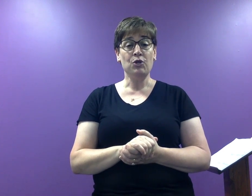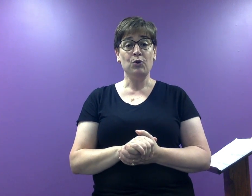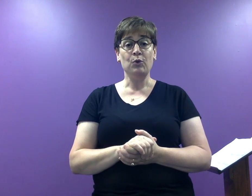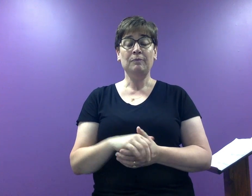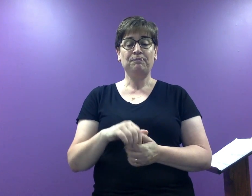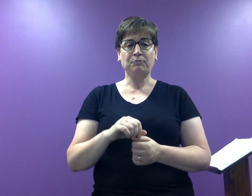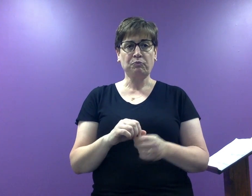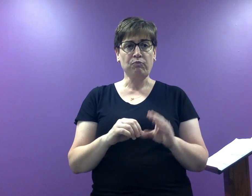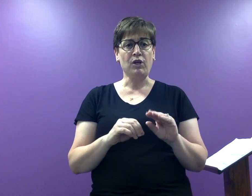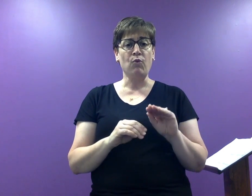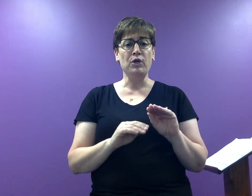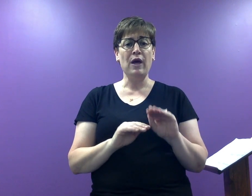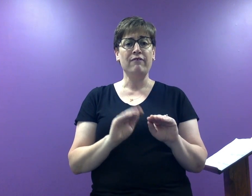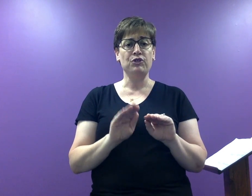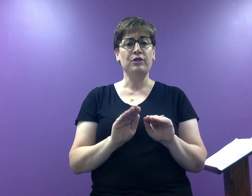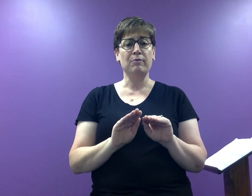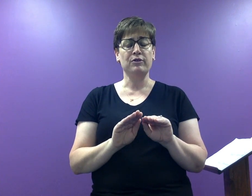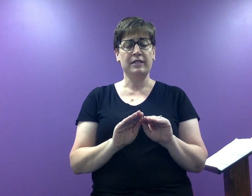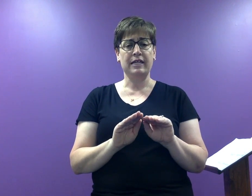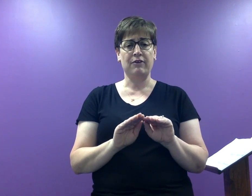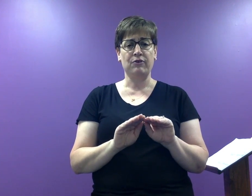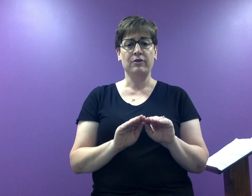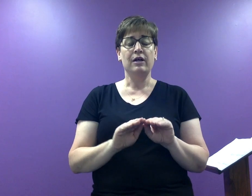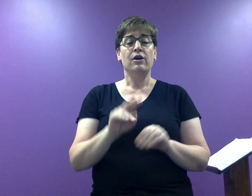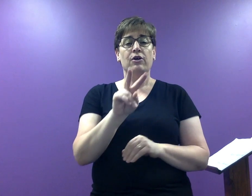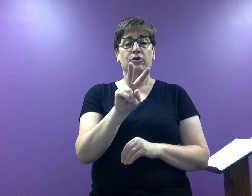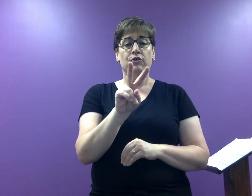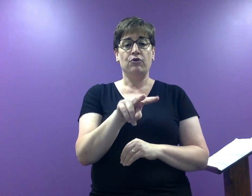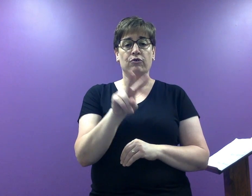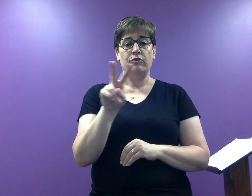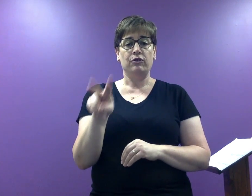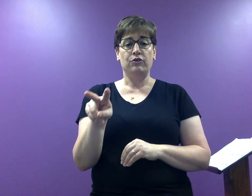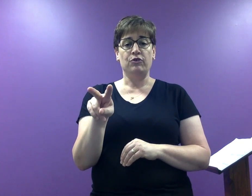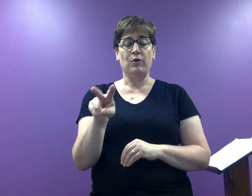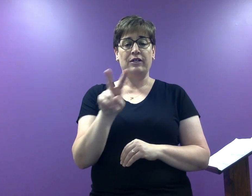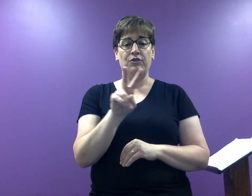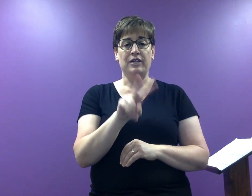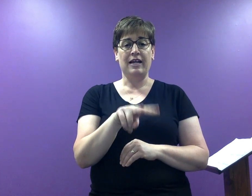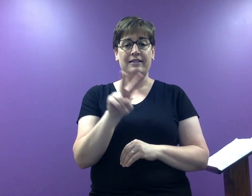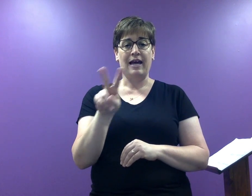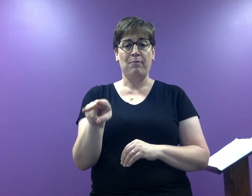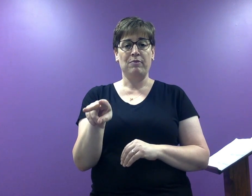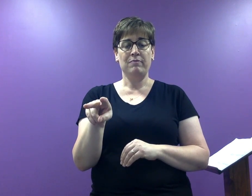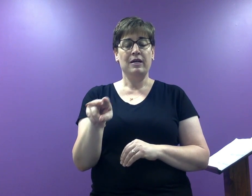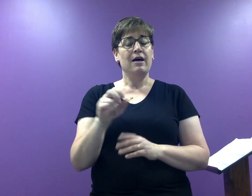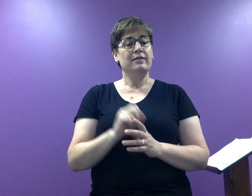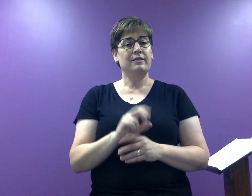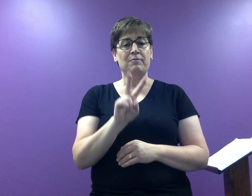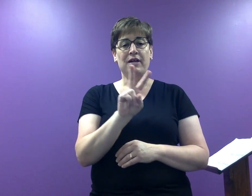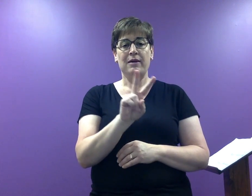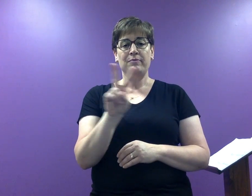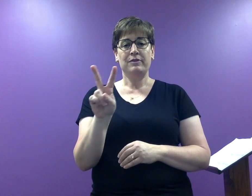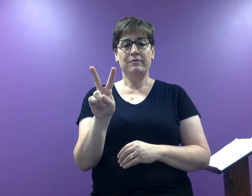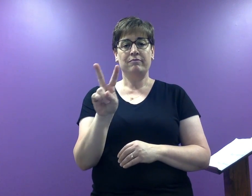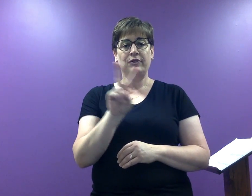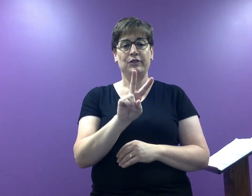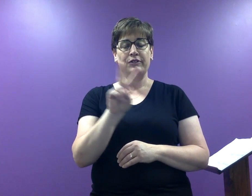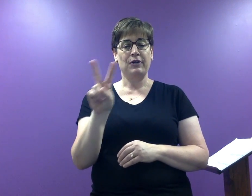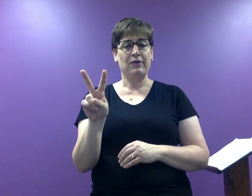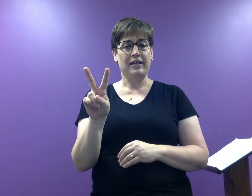22, when you have two numbers together, you do 22. You kind of tap them. Sometimes you can just go like